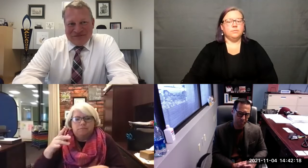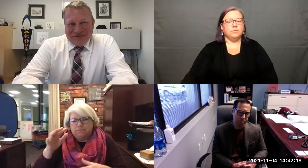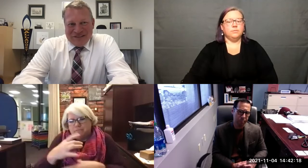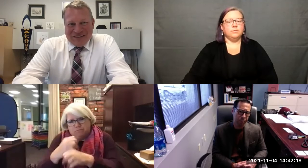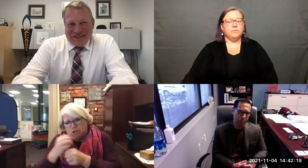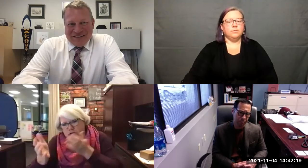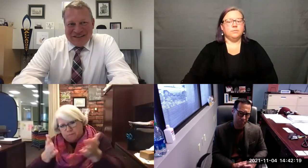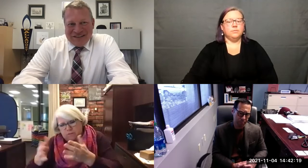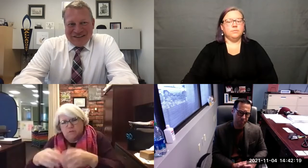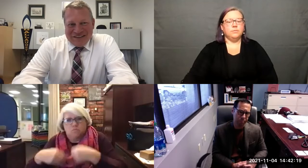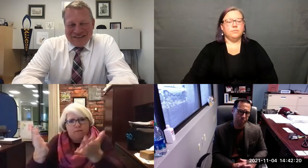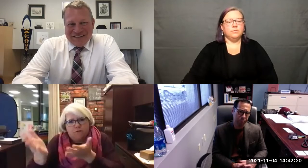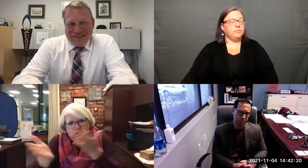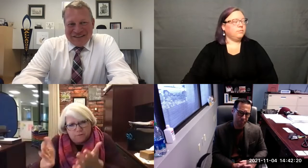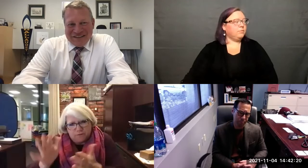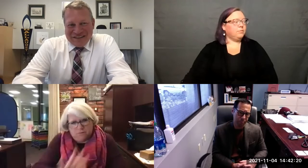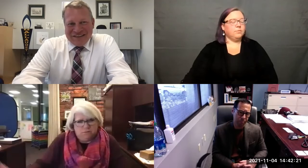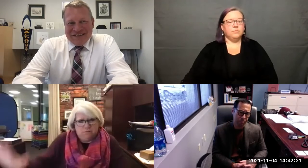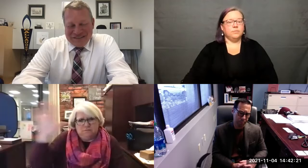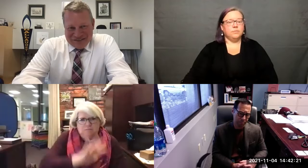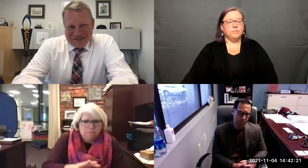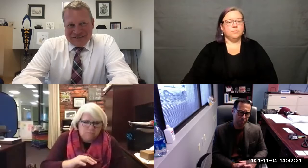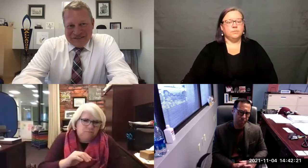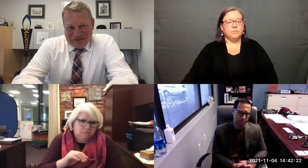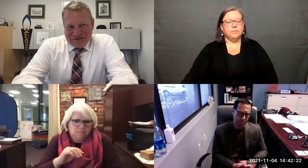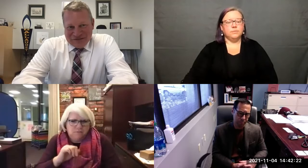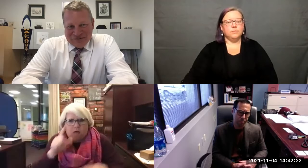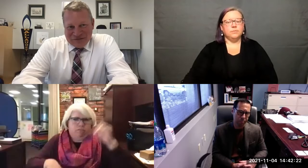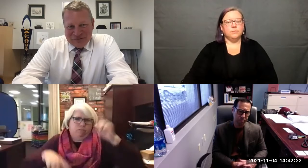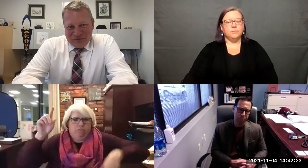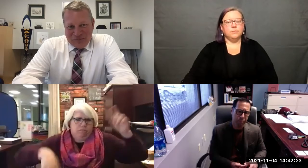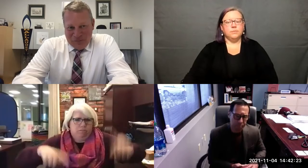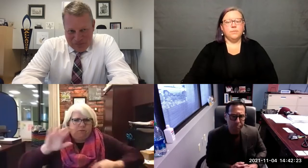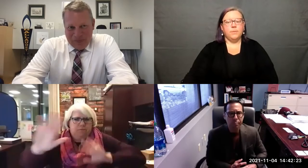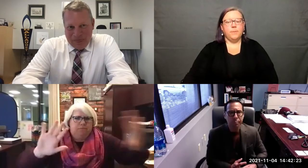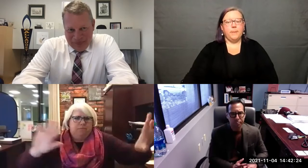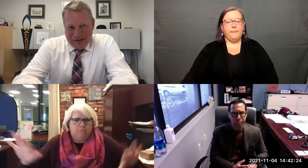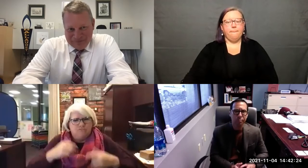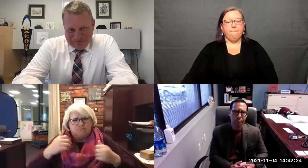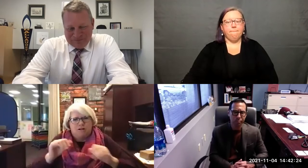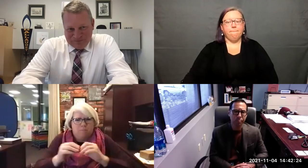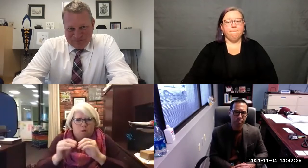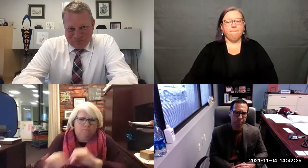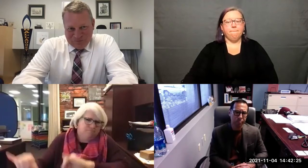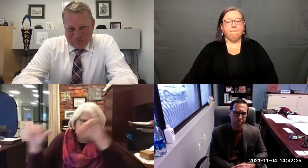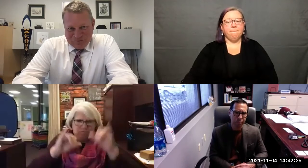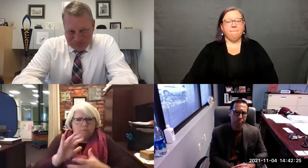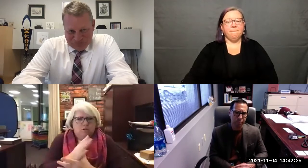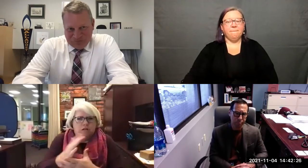referrals, for getting services and providing services across the country, as opposed to the discrepancies we see now state